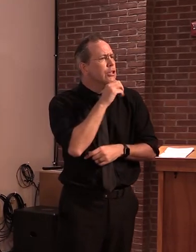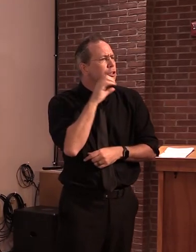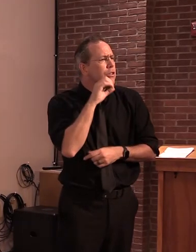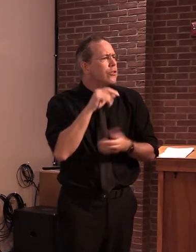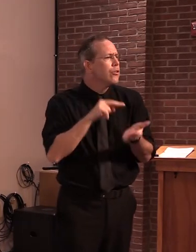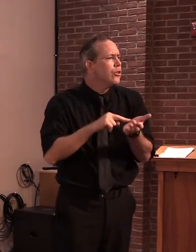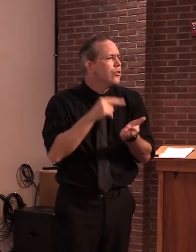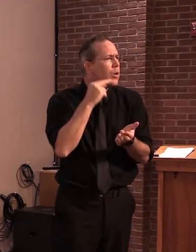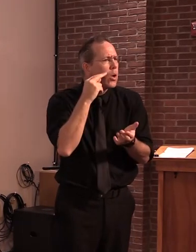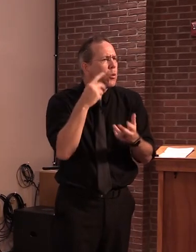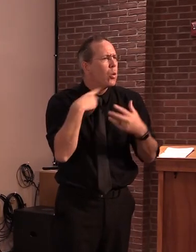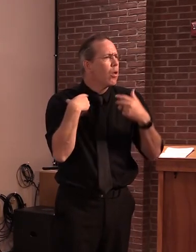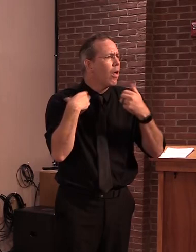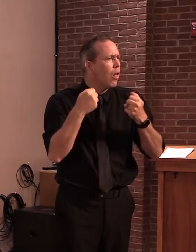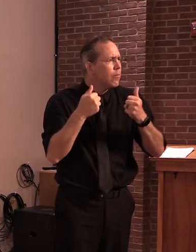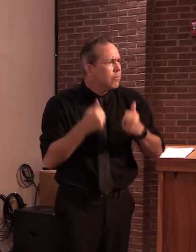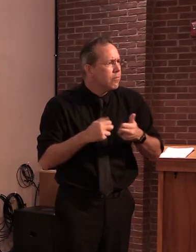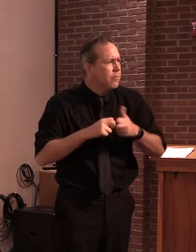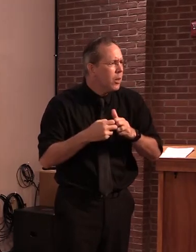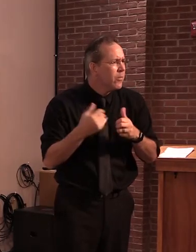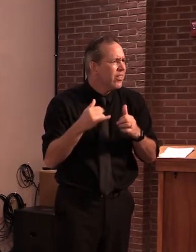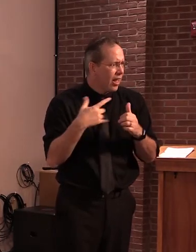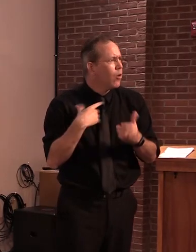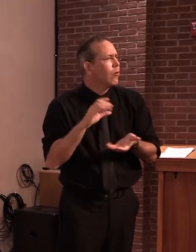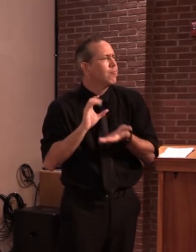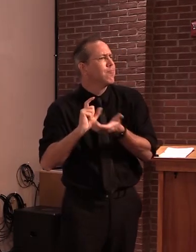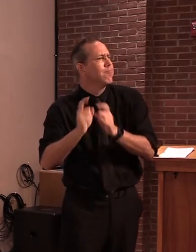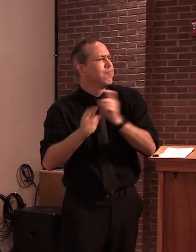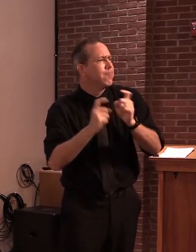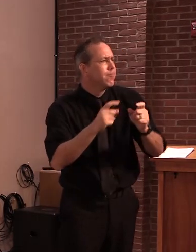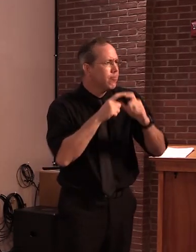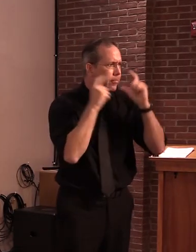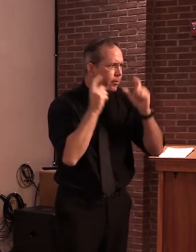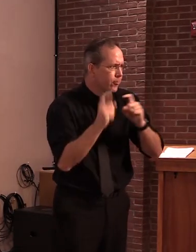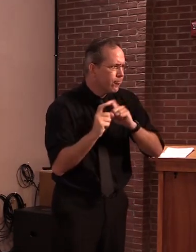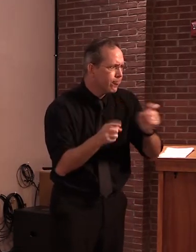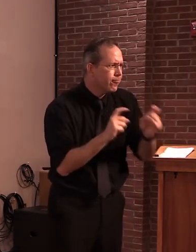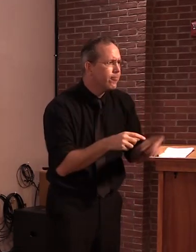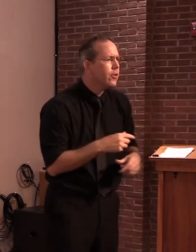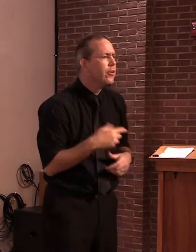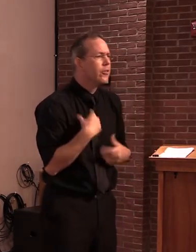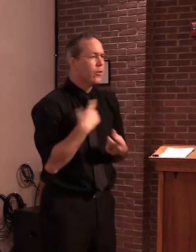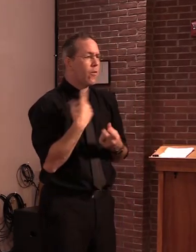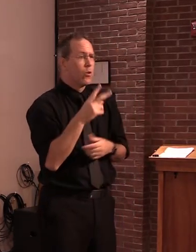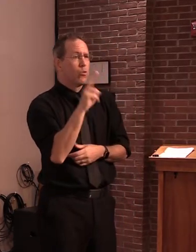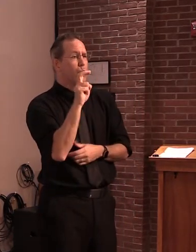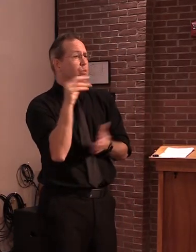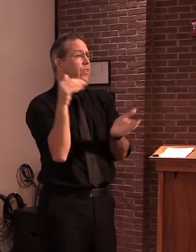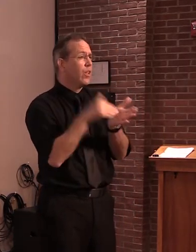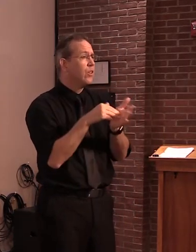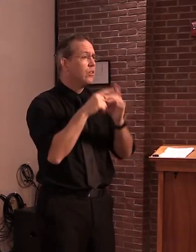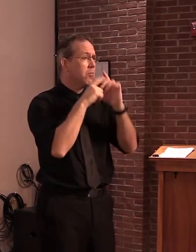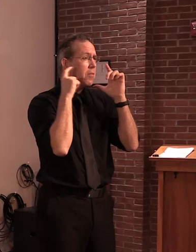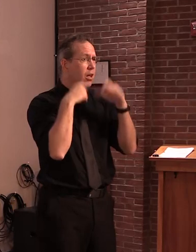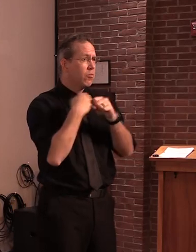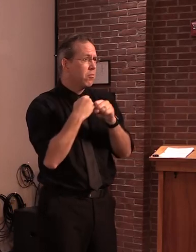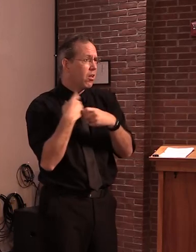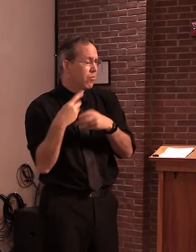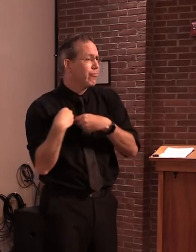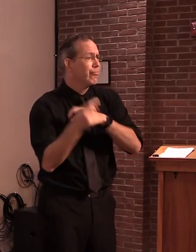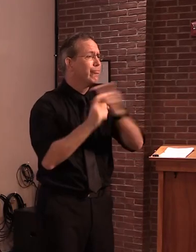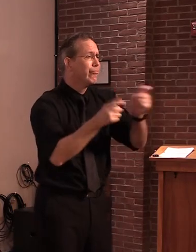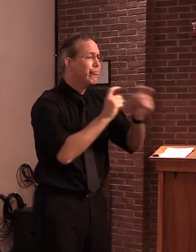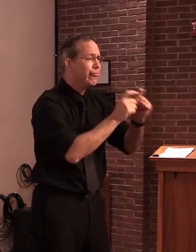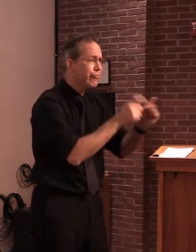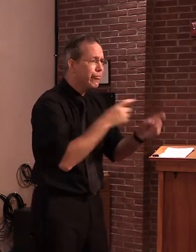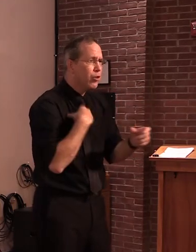said, you know, over 200,000 masks will be distributed through these various